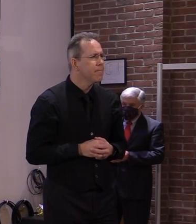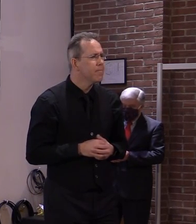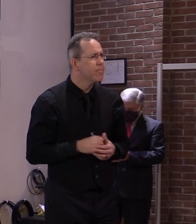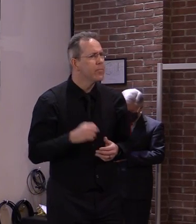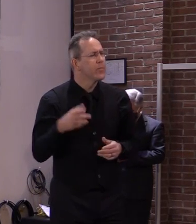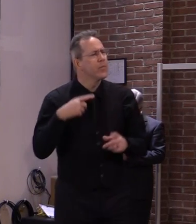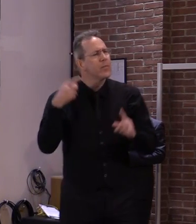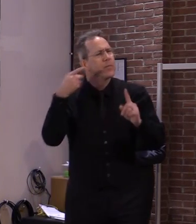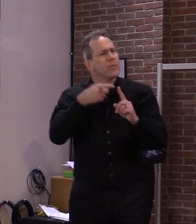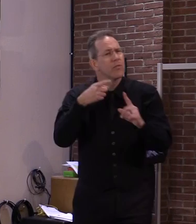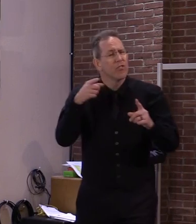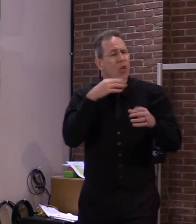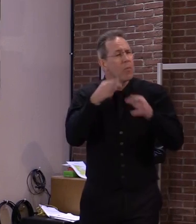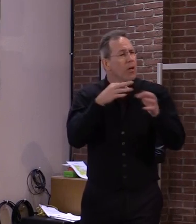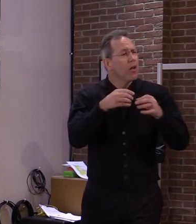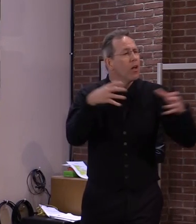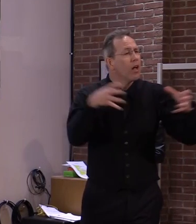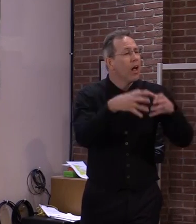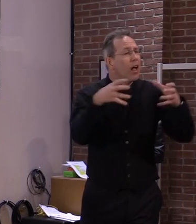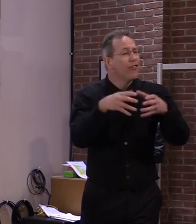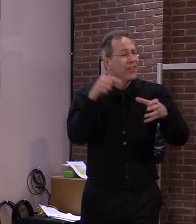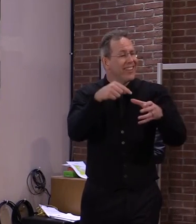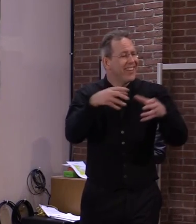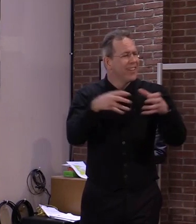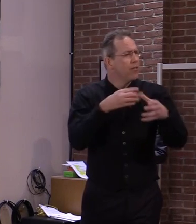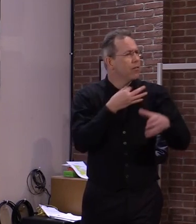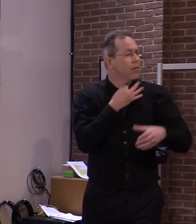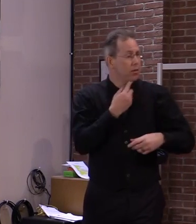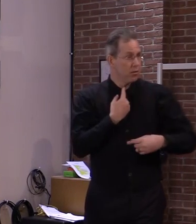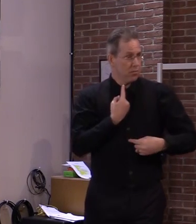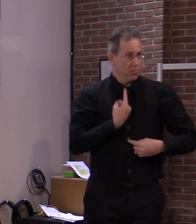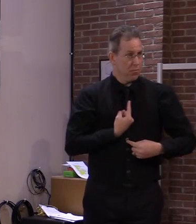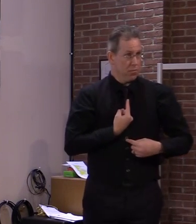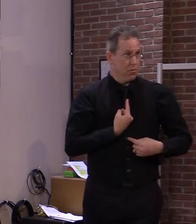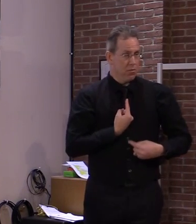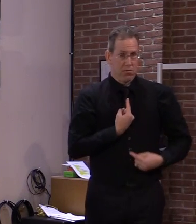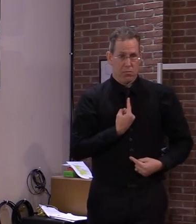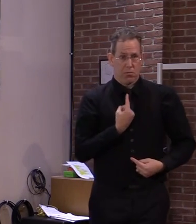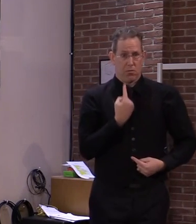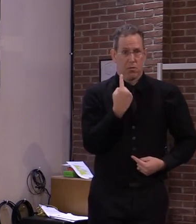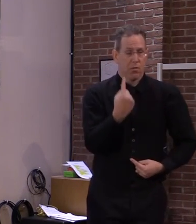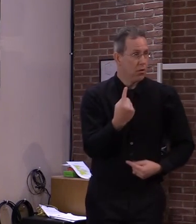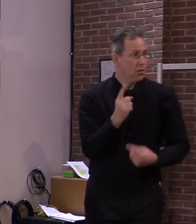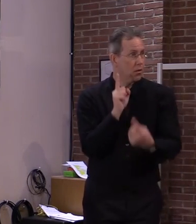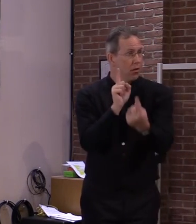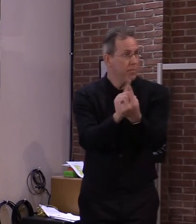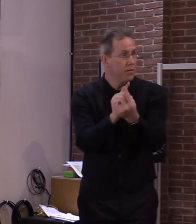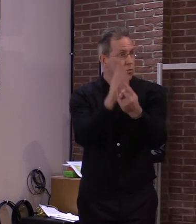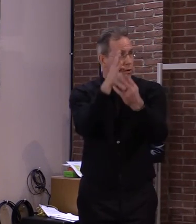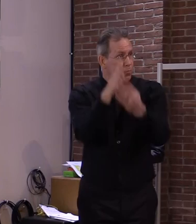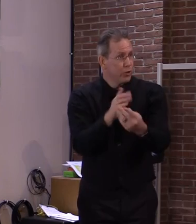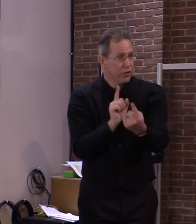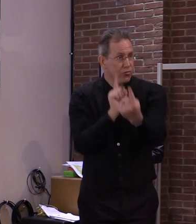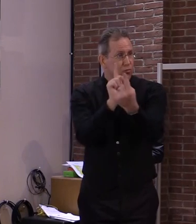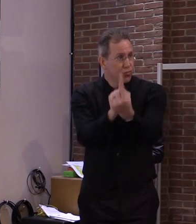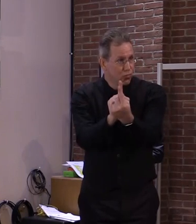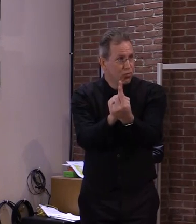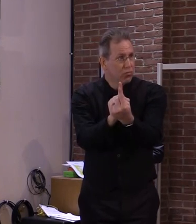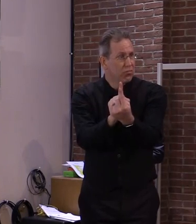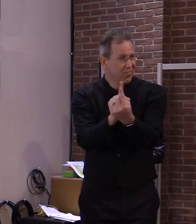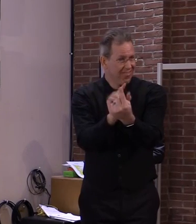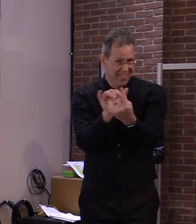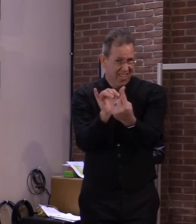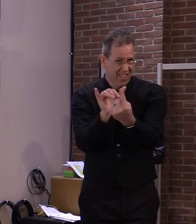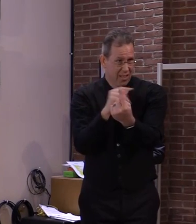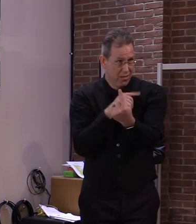time. Just to be clear. So if you have someone was fully vaccinated plus 2 weeks, they